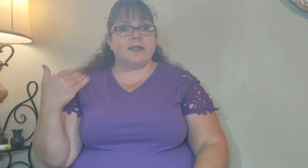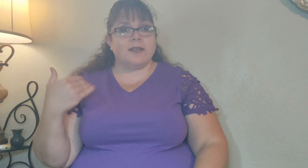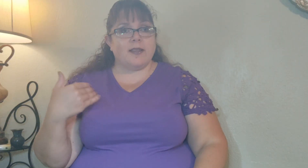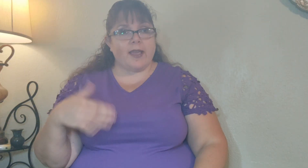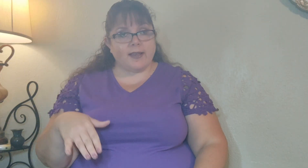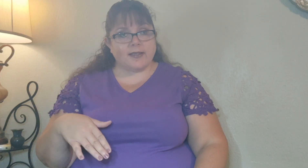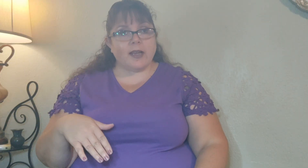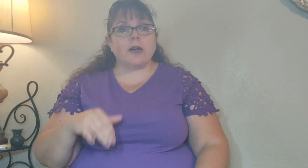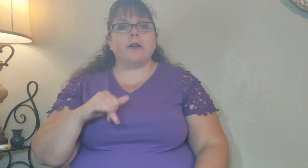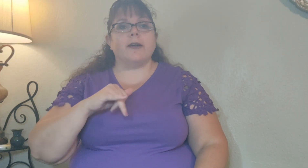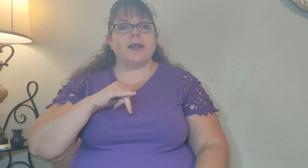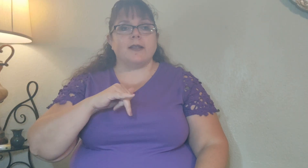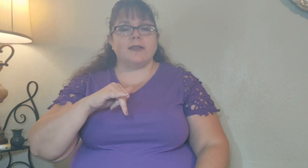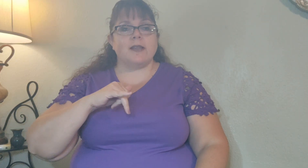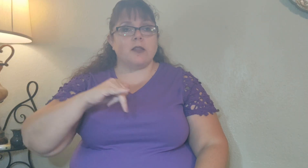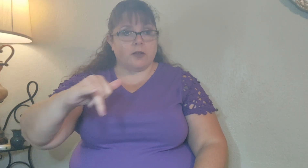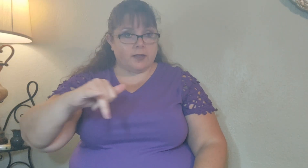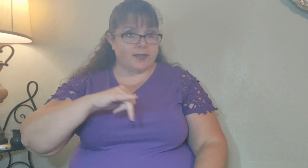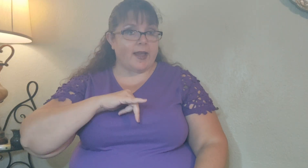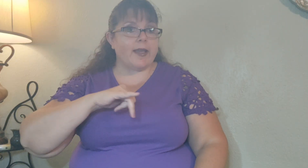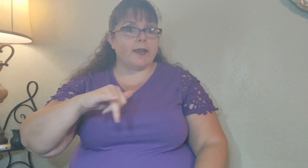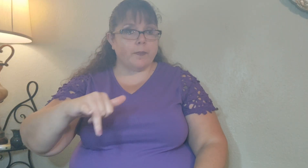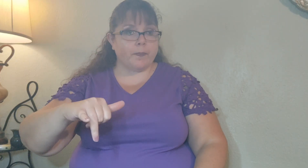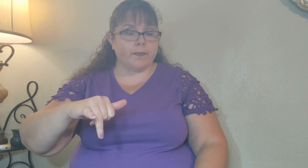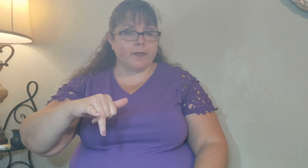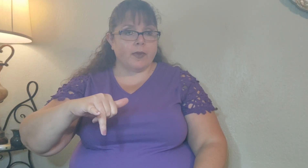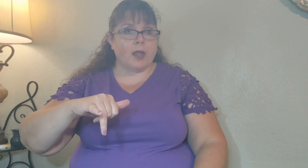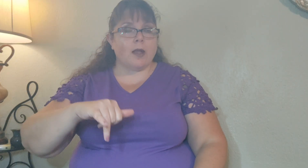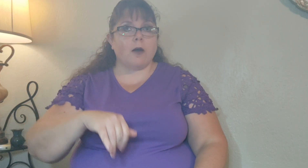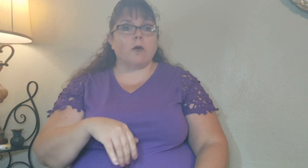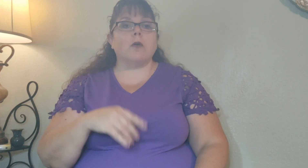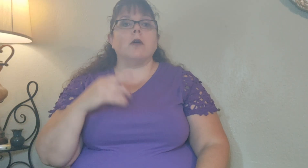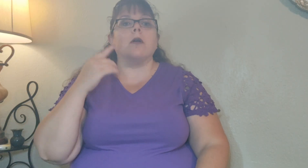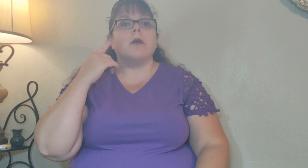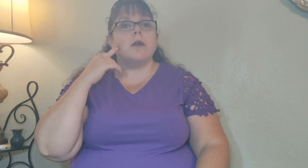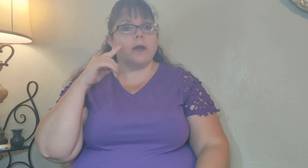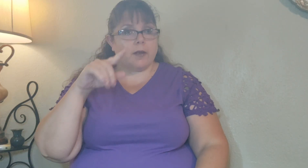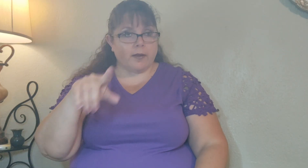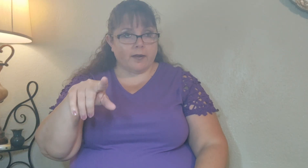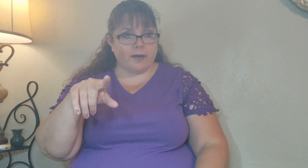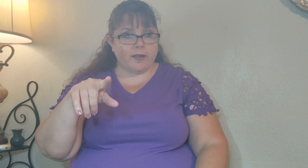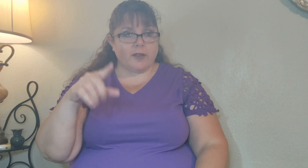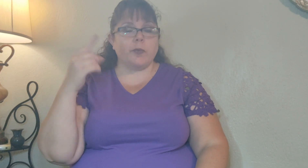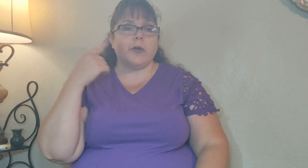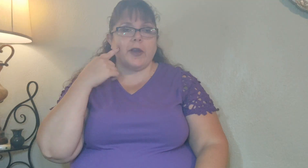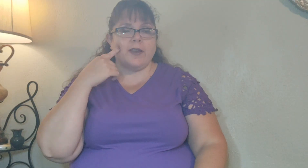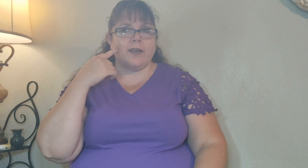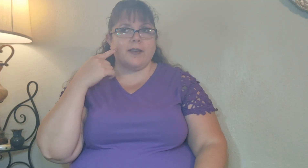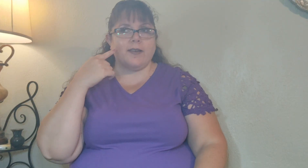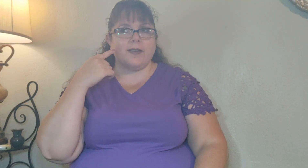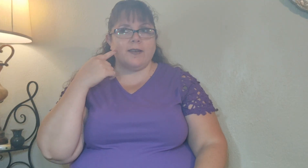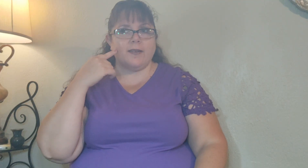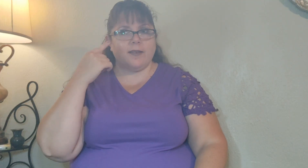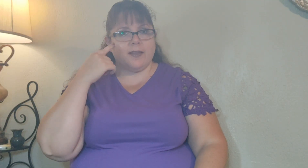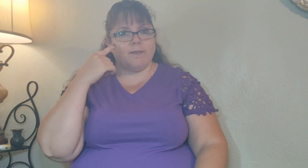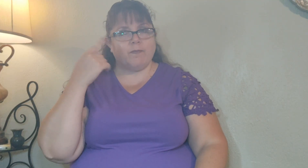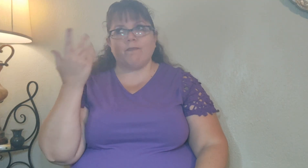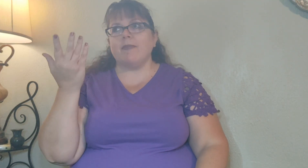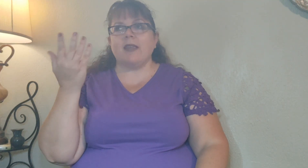in ASL, it's either saying or you point